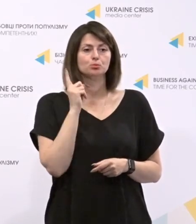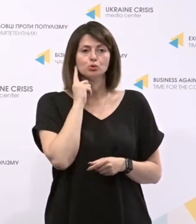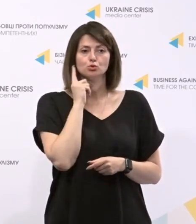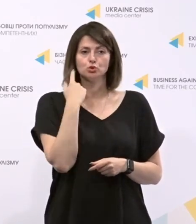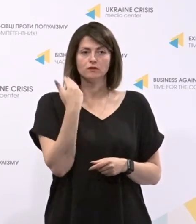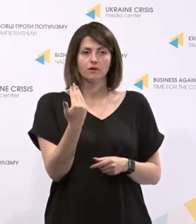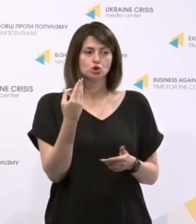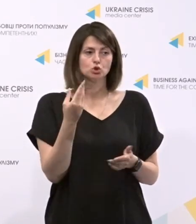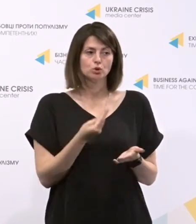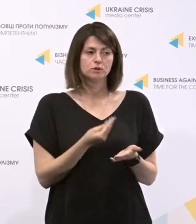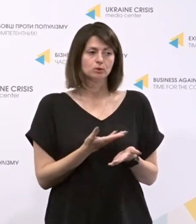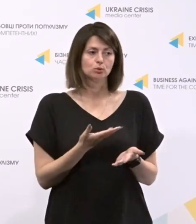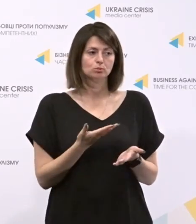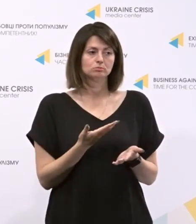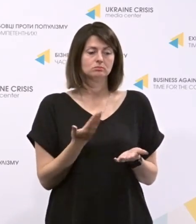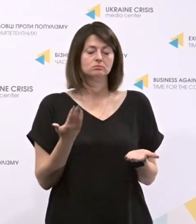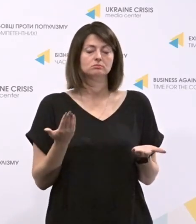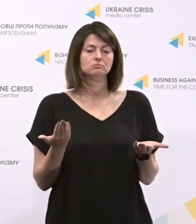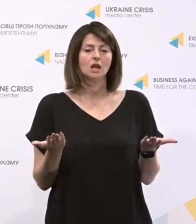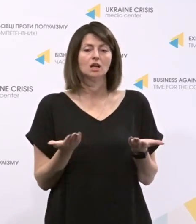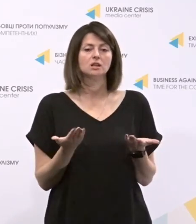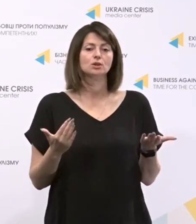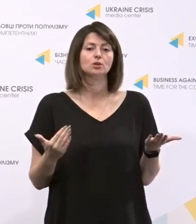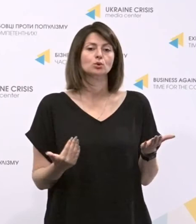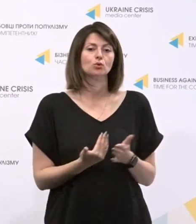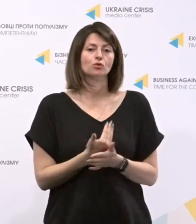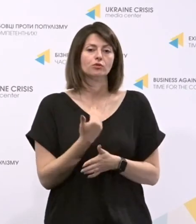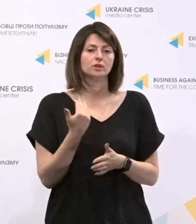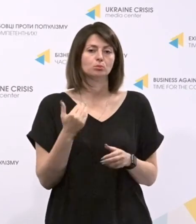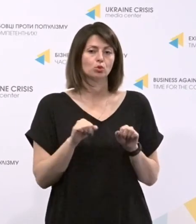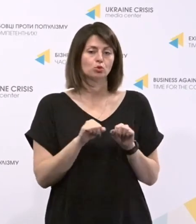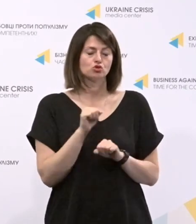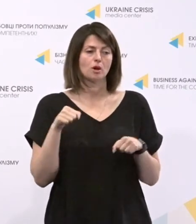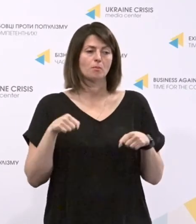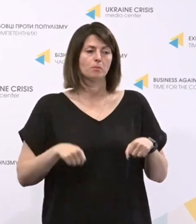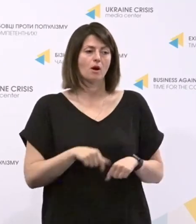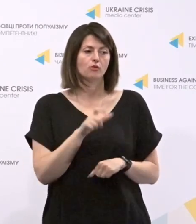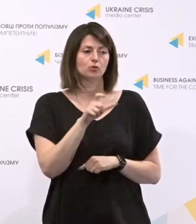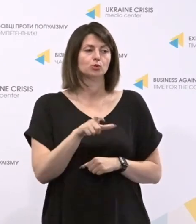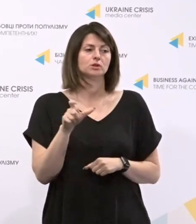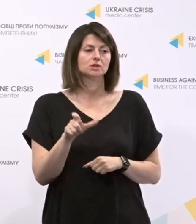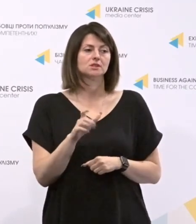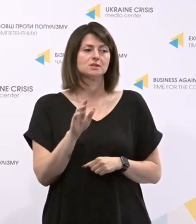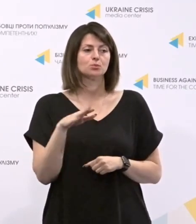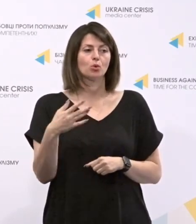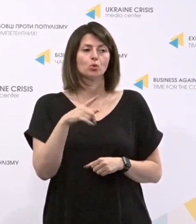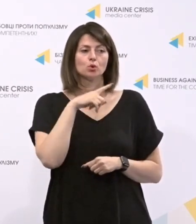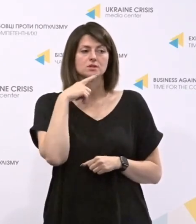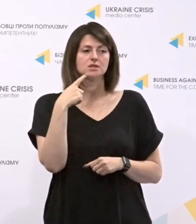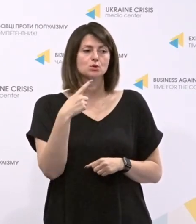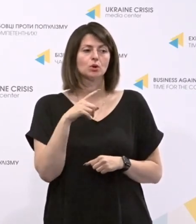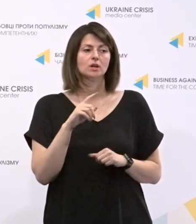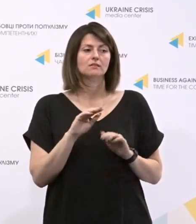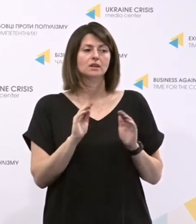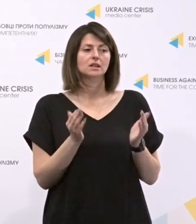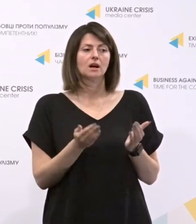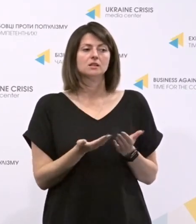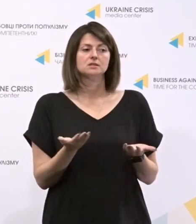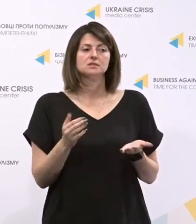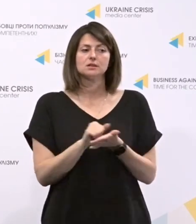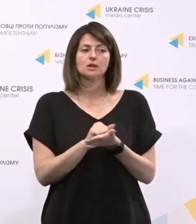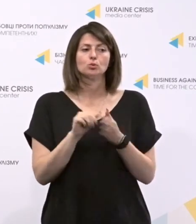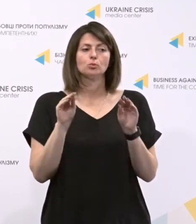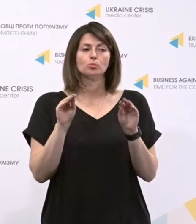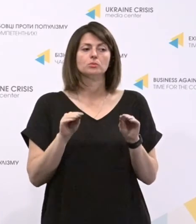well, could you comment on some new developments, new types of violations of human